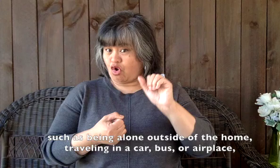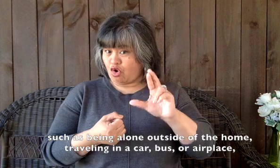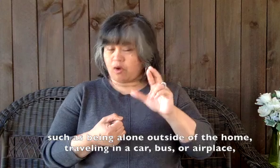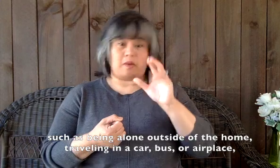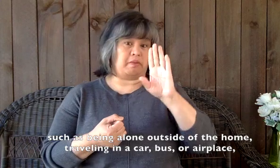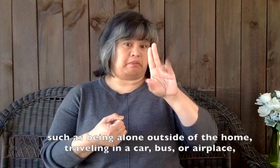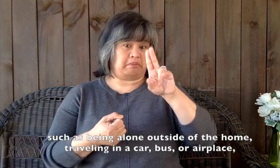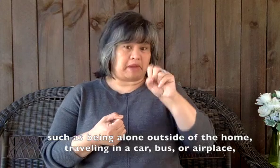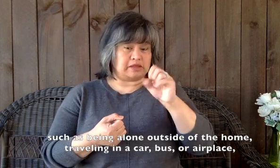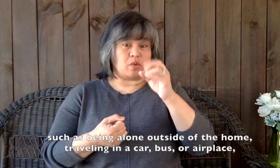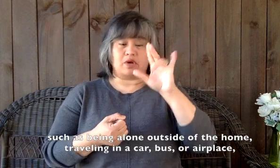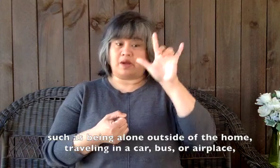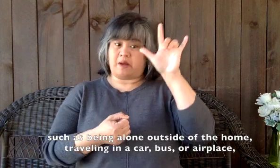airplane,